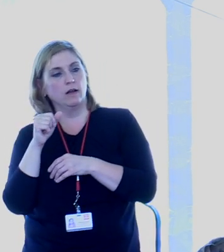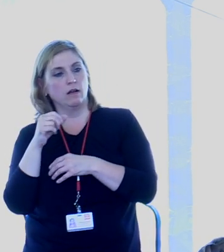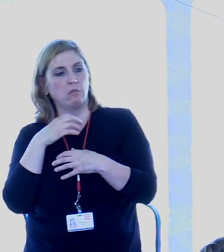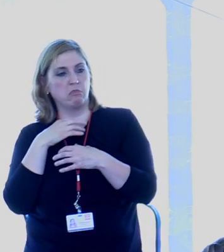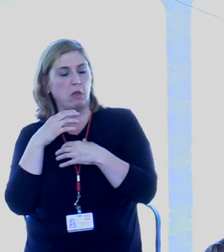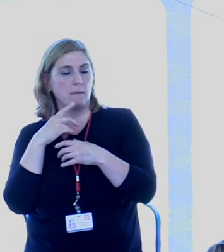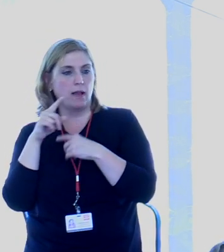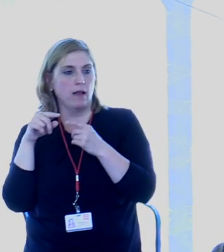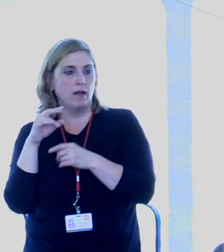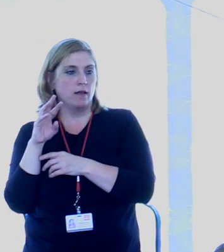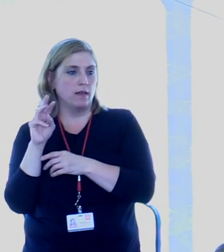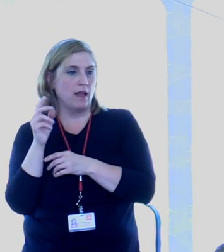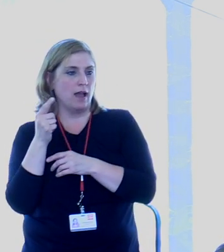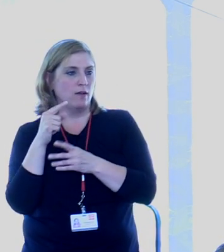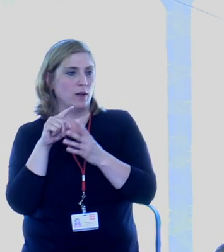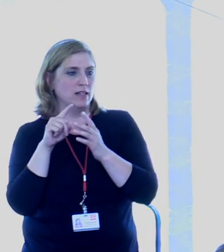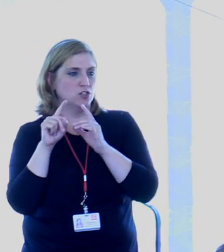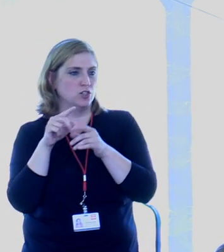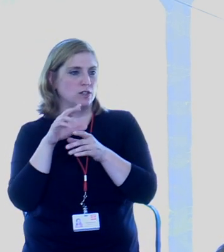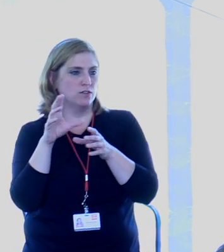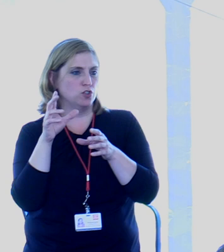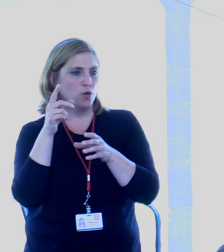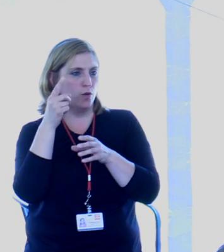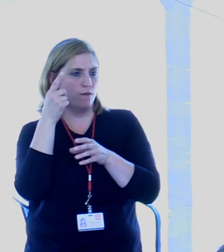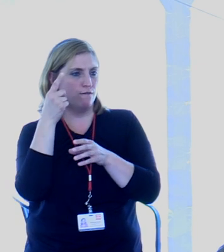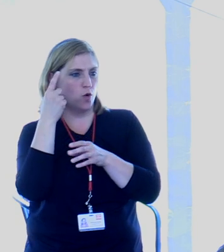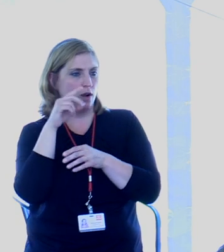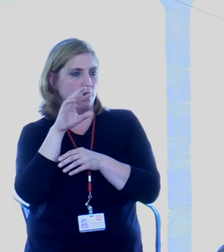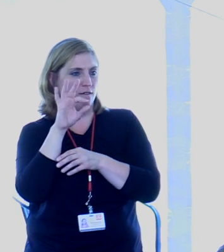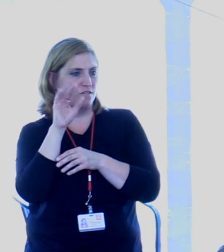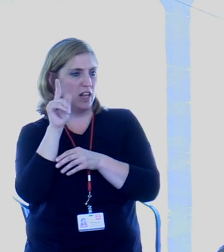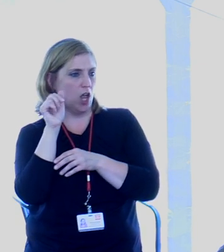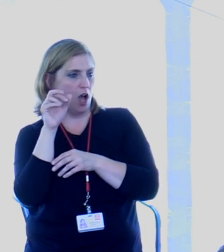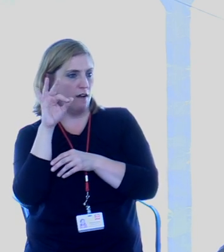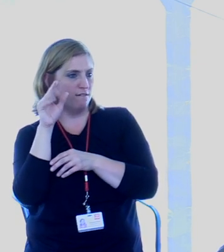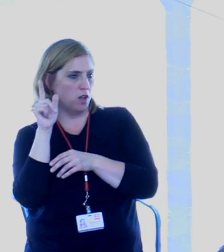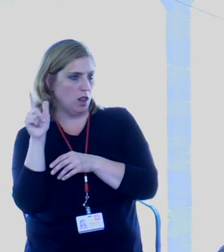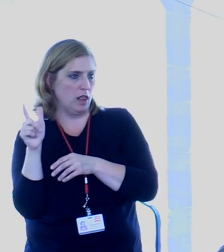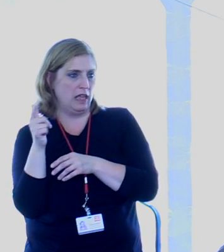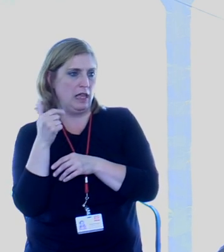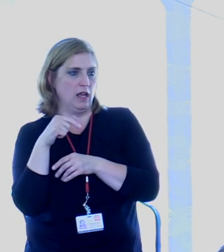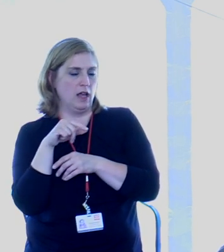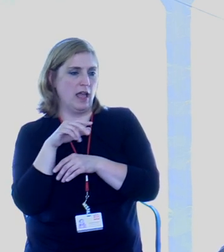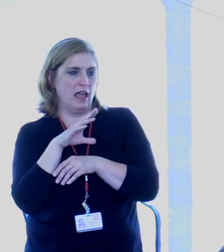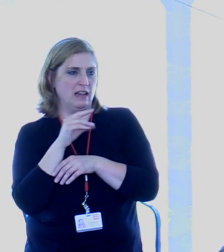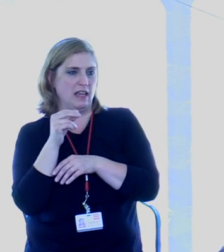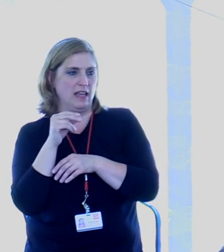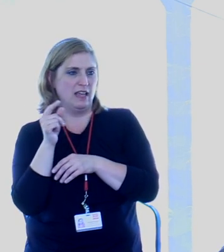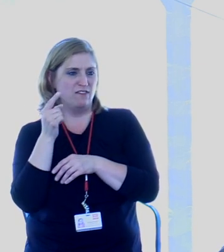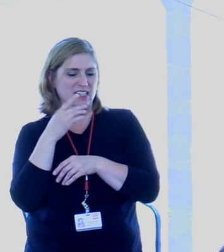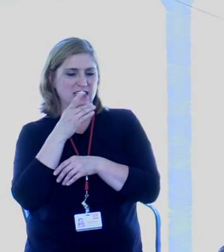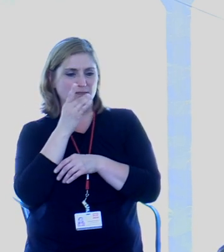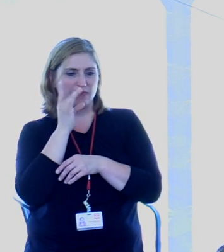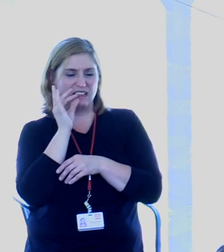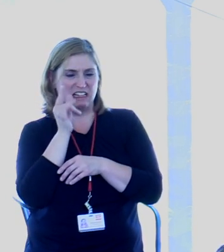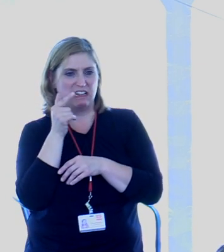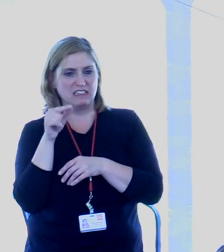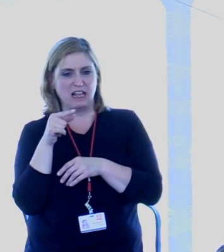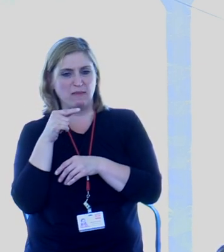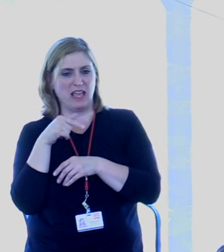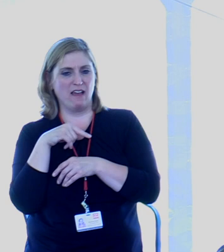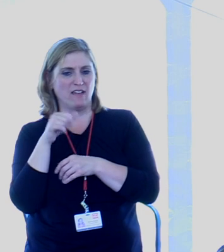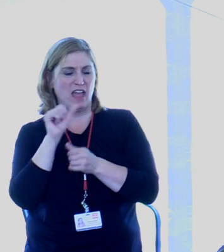falafel on 54th and Lexington. Okay, and if manna tasted anything like this, they had every reason to complain.